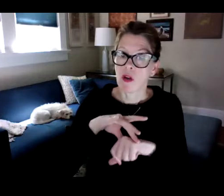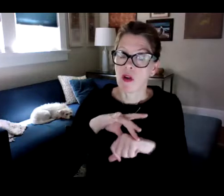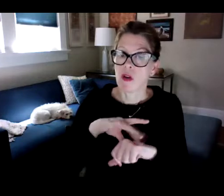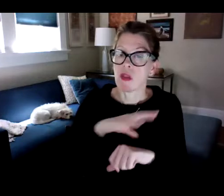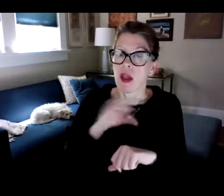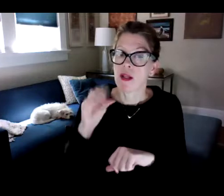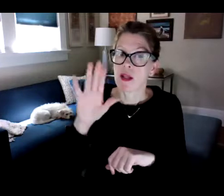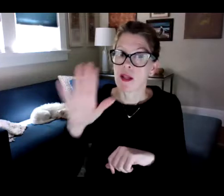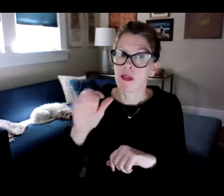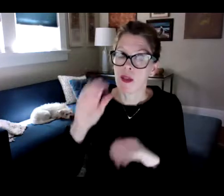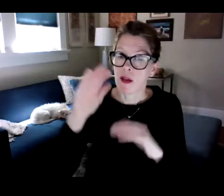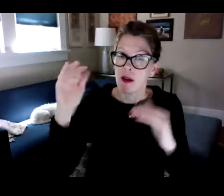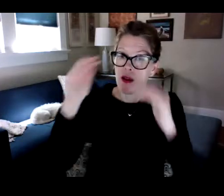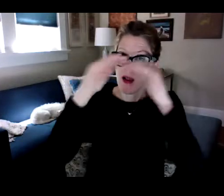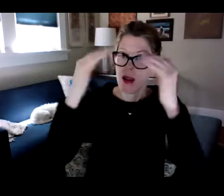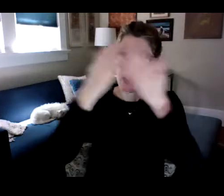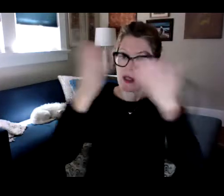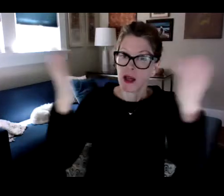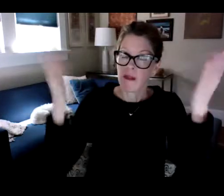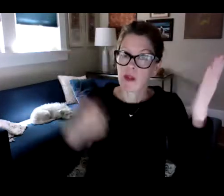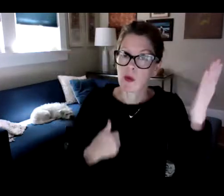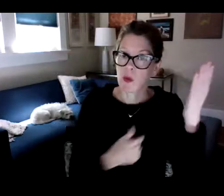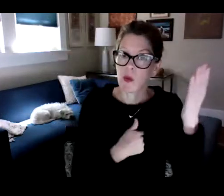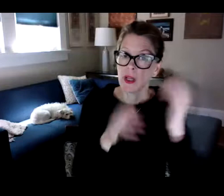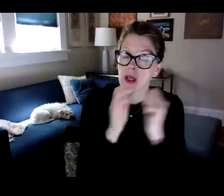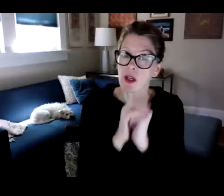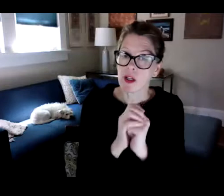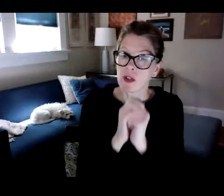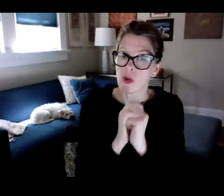the highest heaven